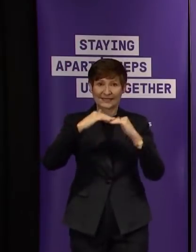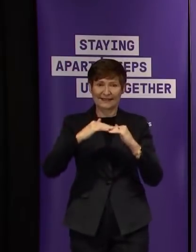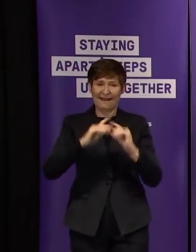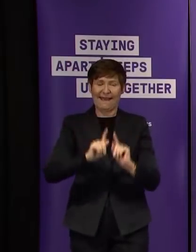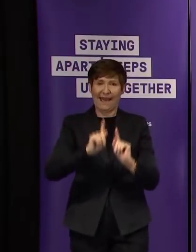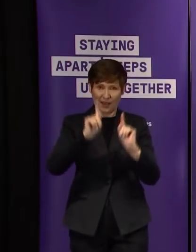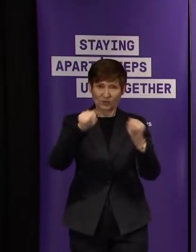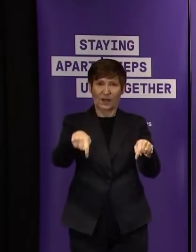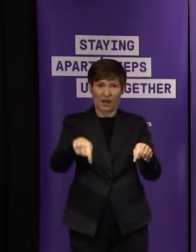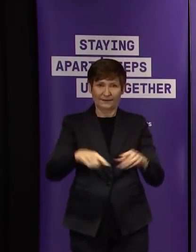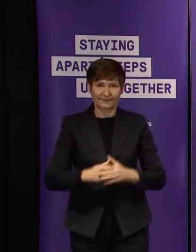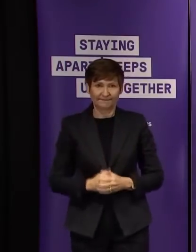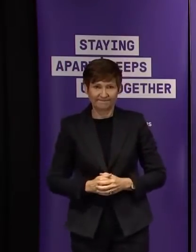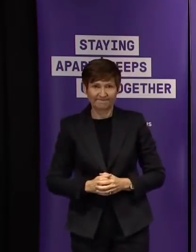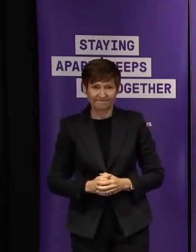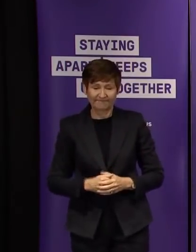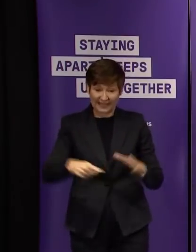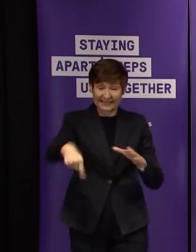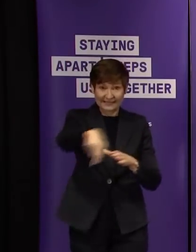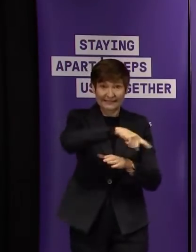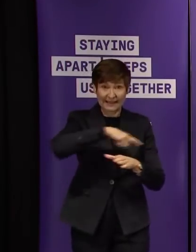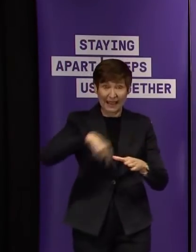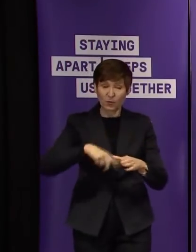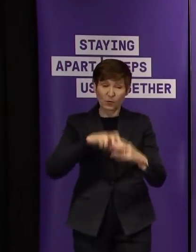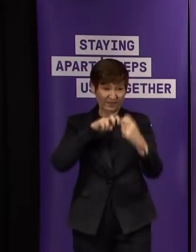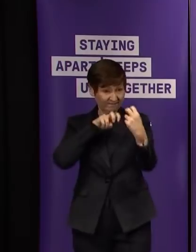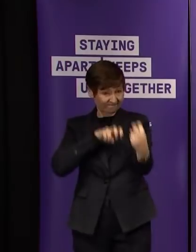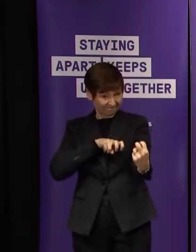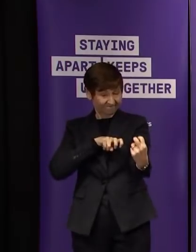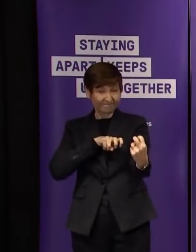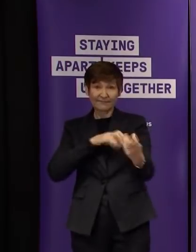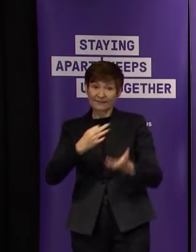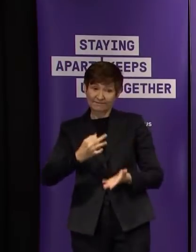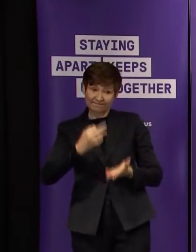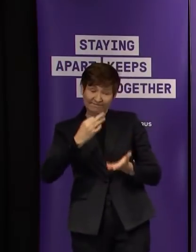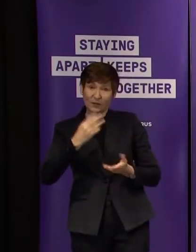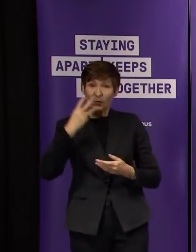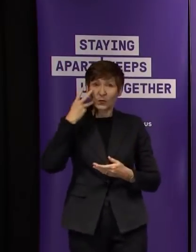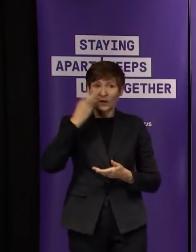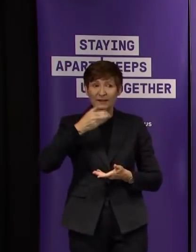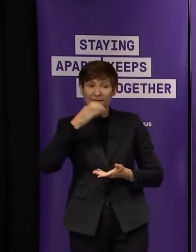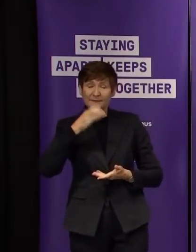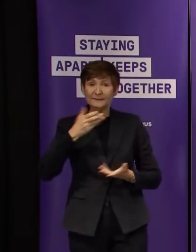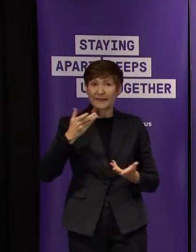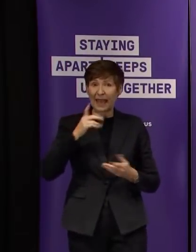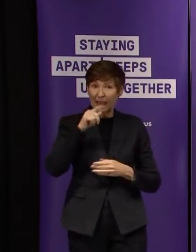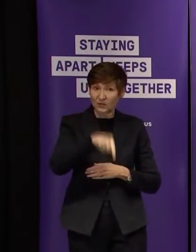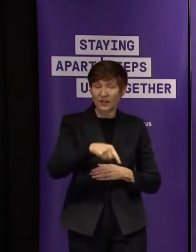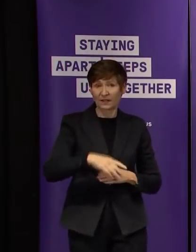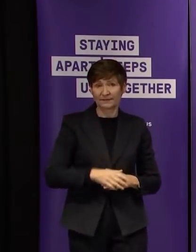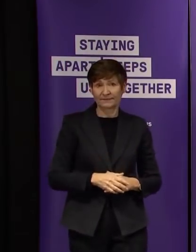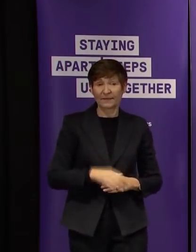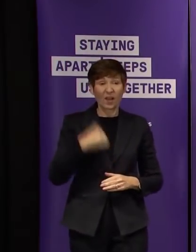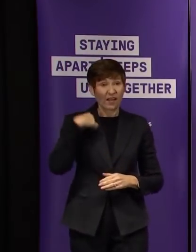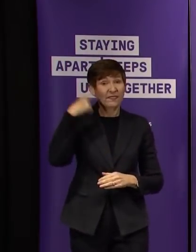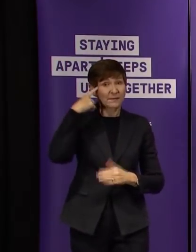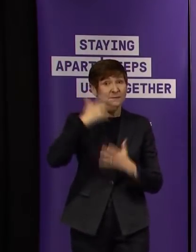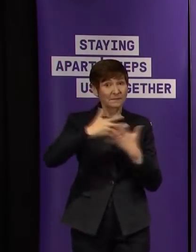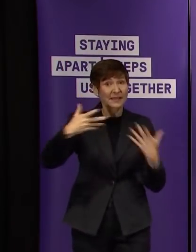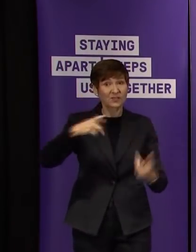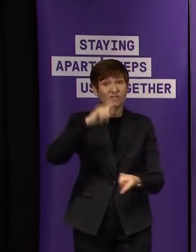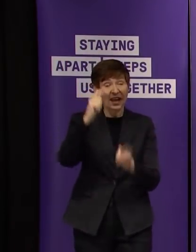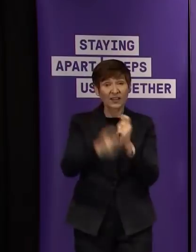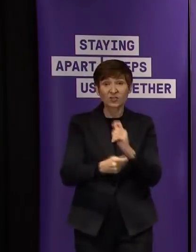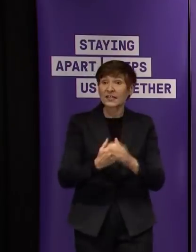Mayor, I've had conversations with colleagues and industry. I think that the hospitality sector is going to look very different. We may